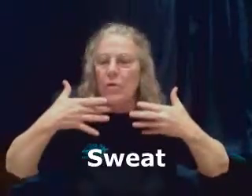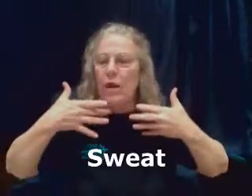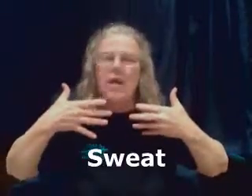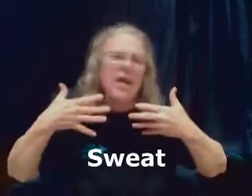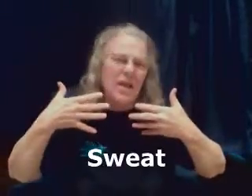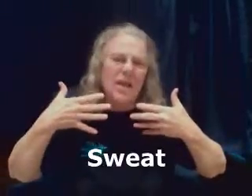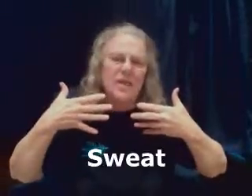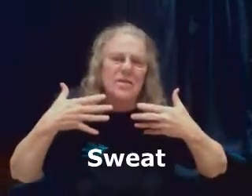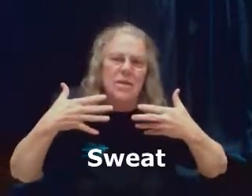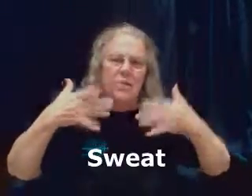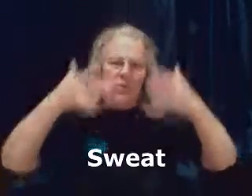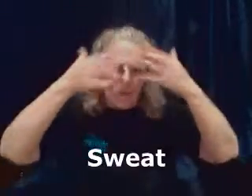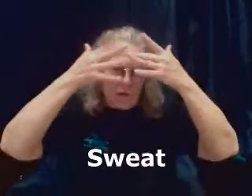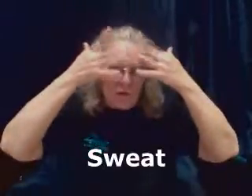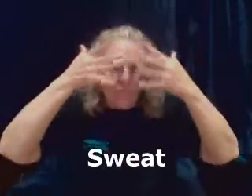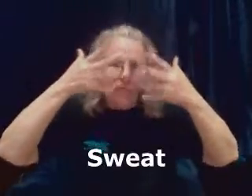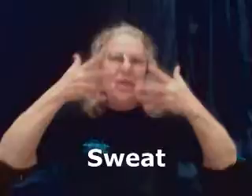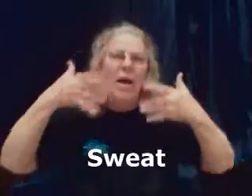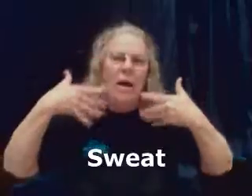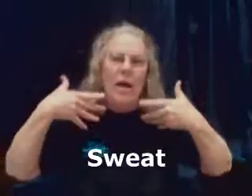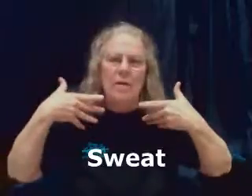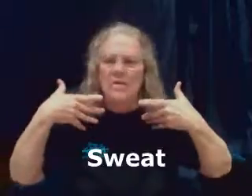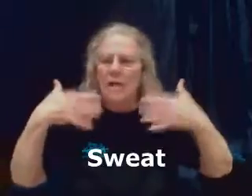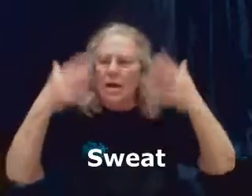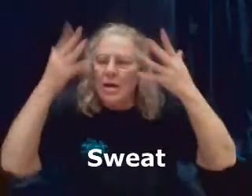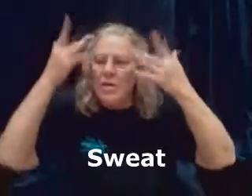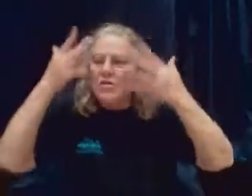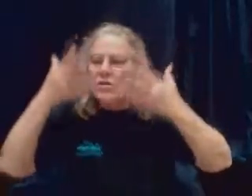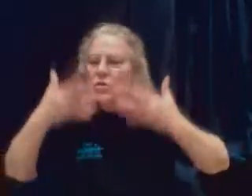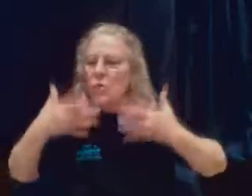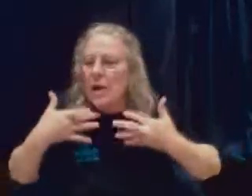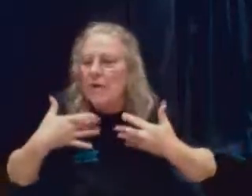head, like in summertime when you get really hot outside. Sweat.